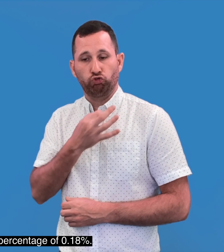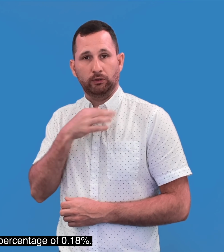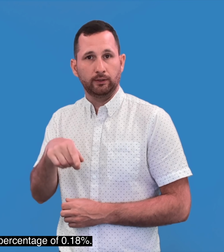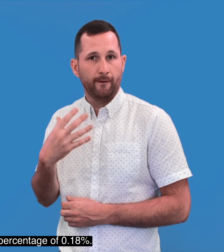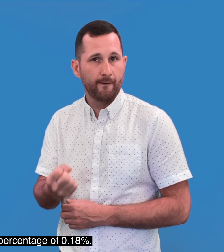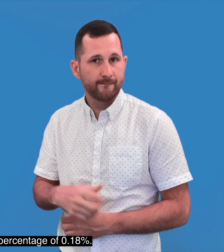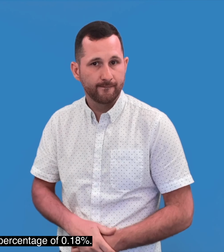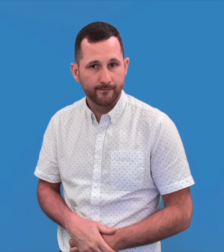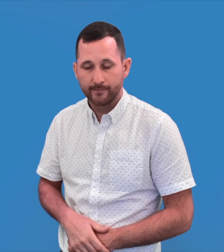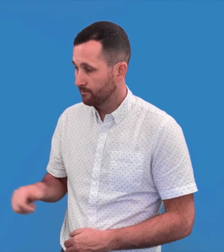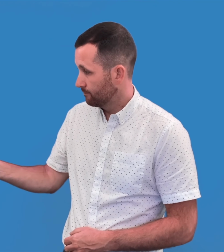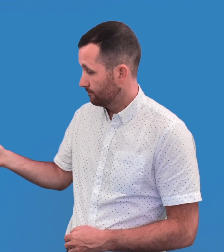0.18%.